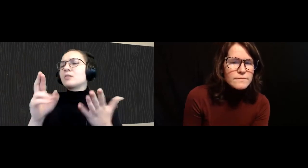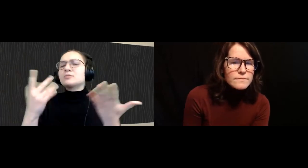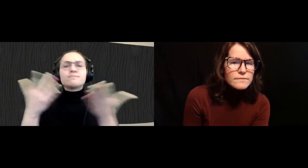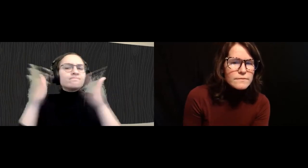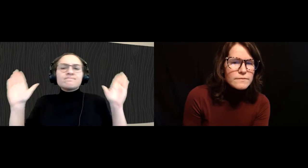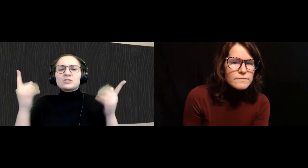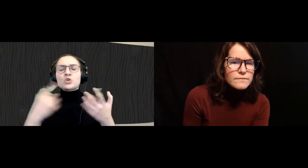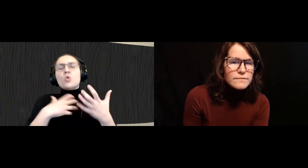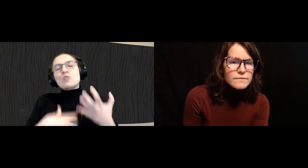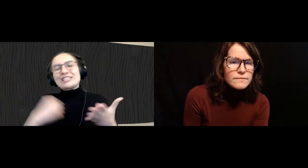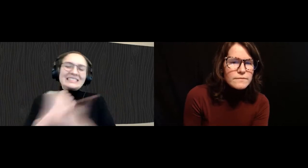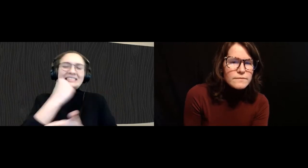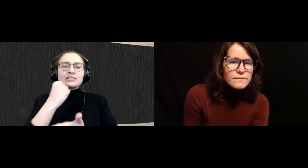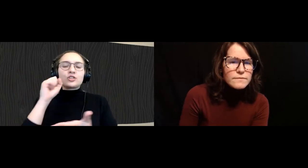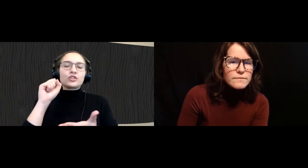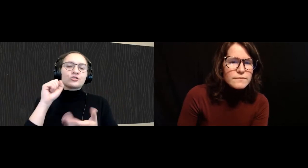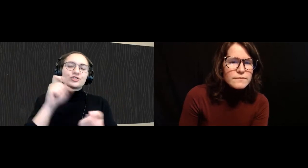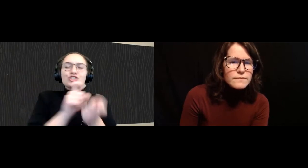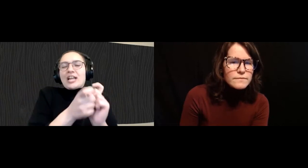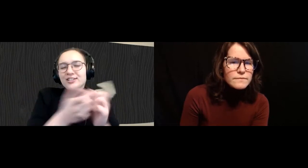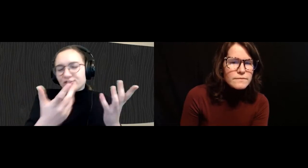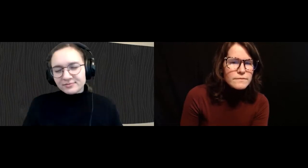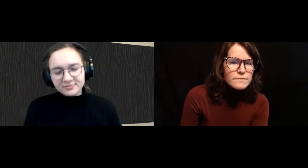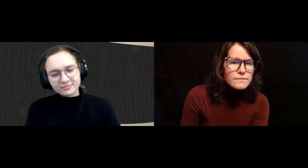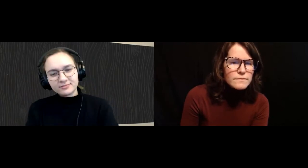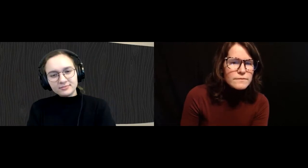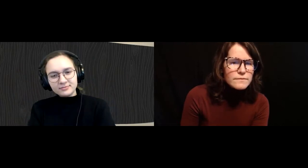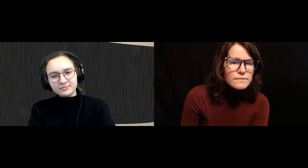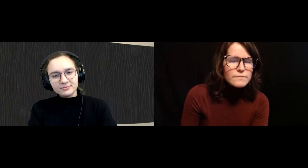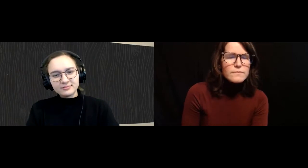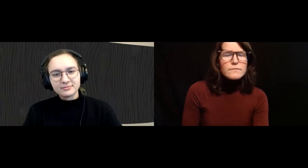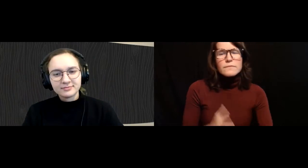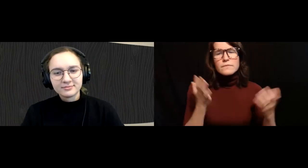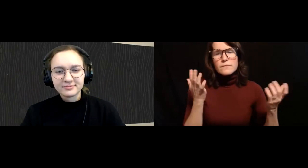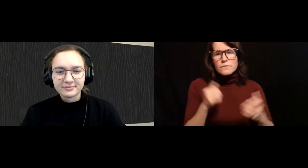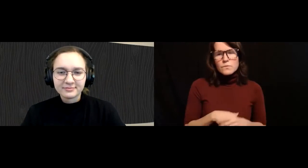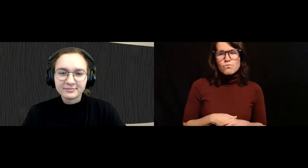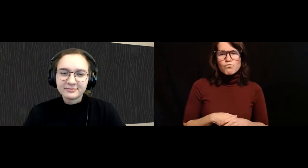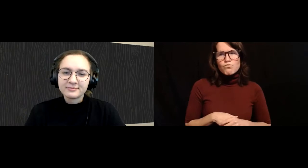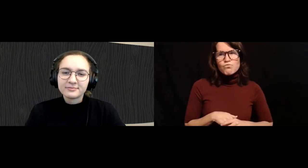that you wish you did yourself? Just in general, what do you wish that you're like, shoot, I wish I could change that?